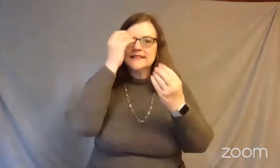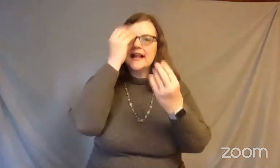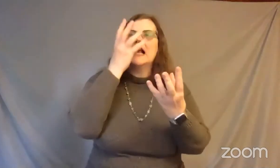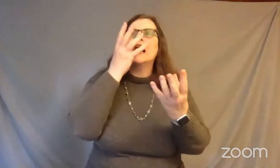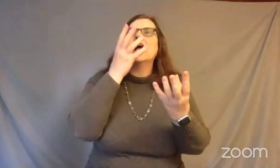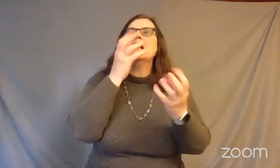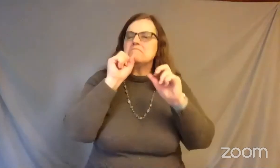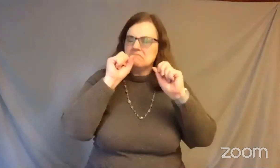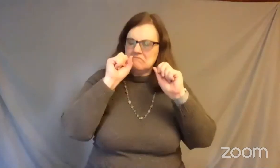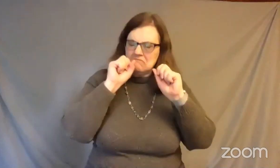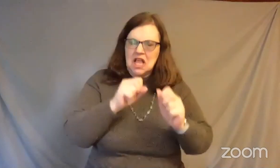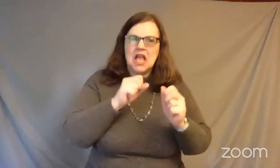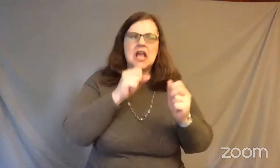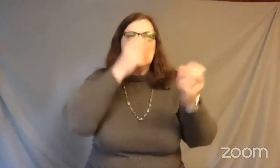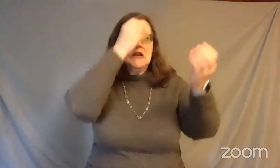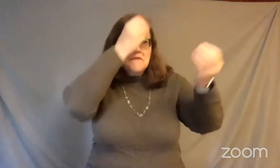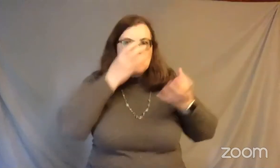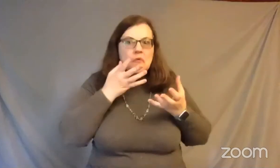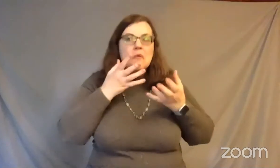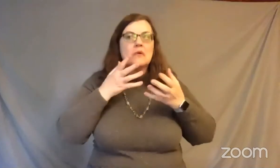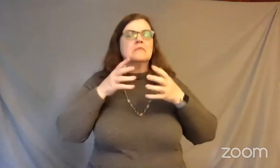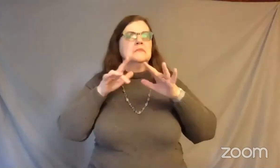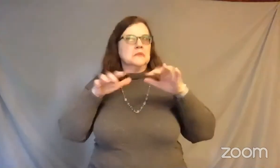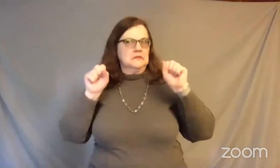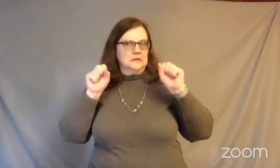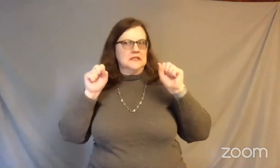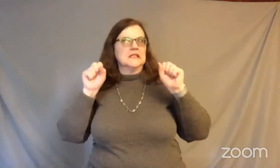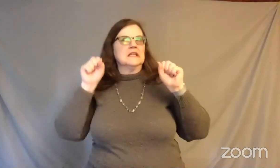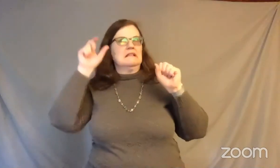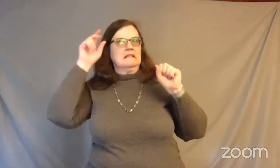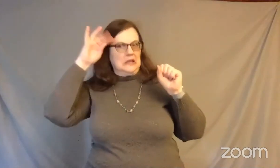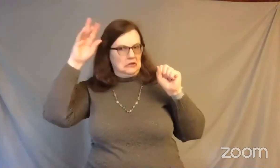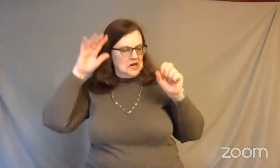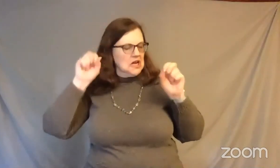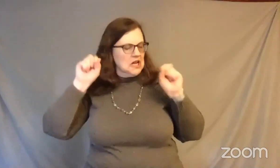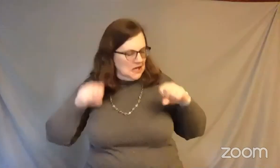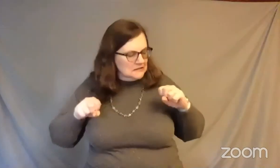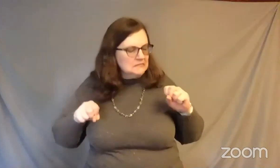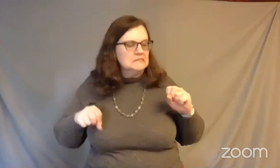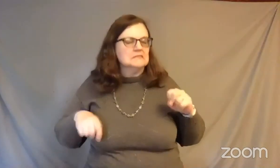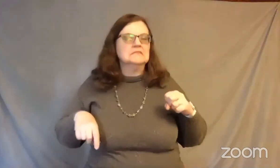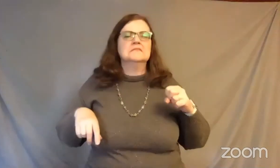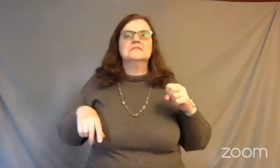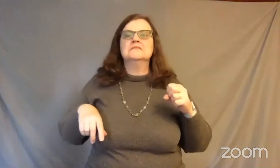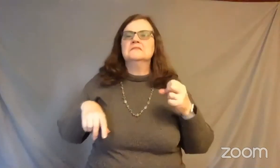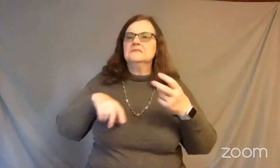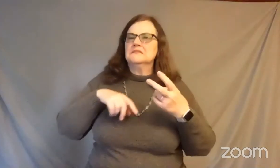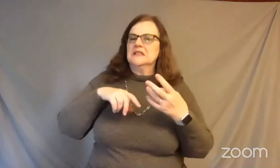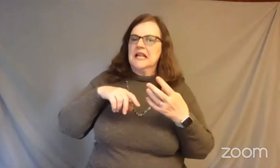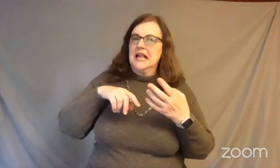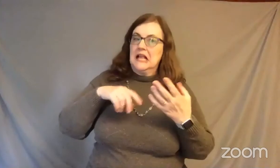it seems like sign language acquisition data can help us to understand linguistic theory and